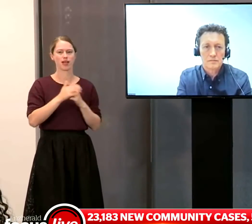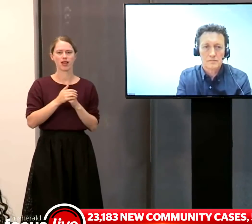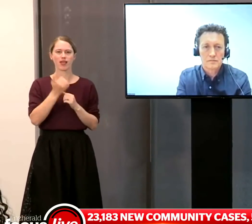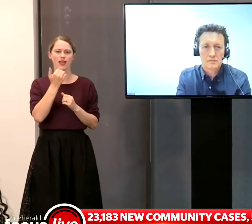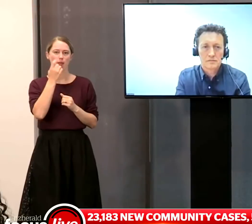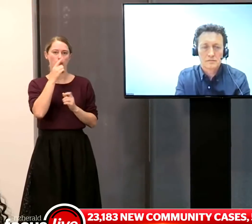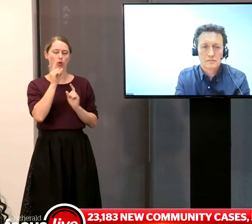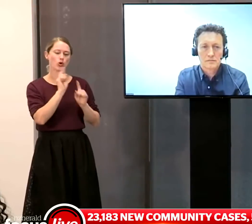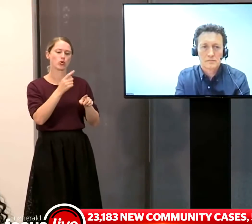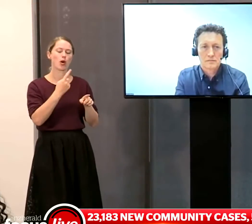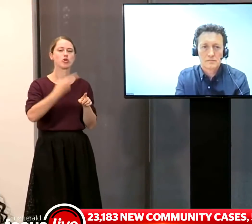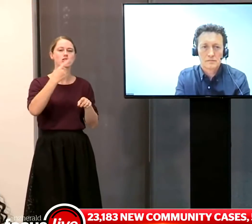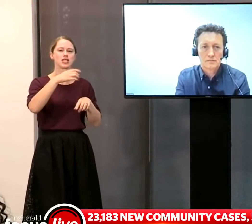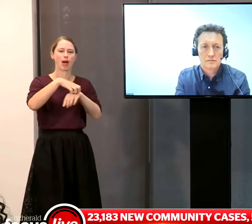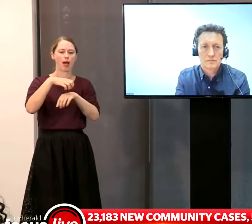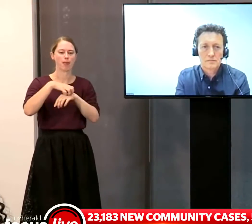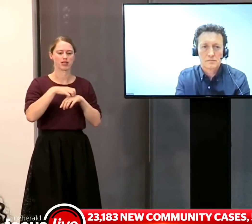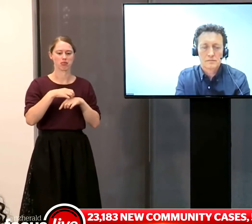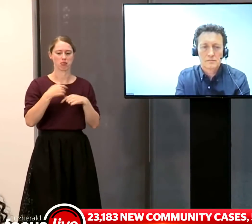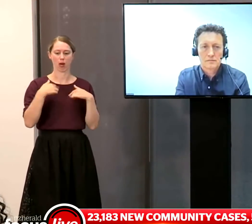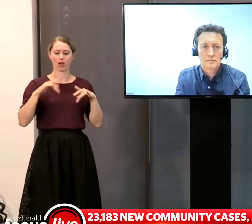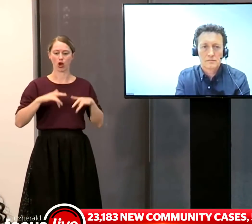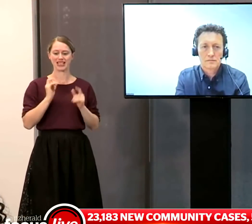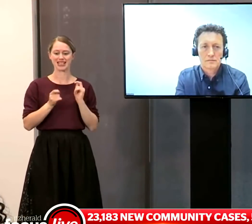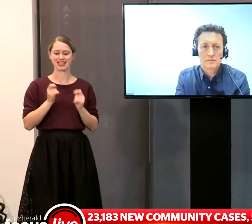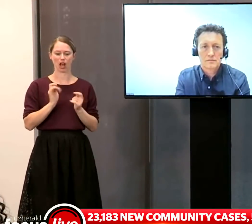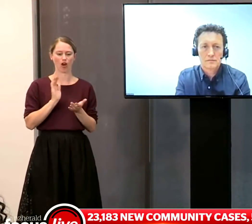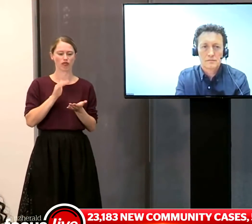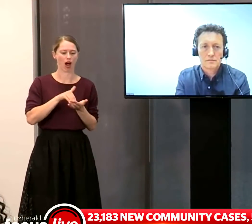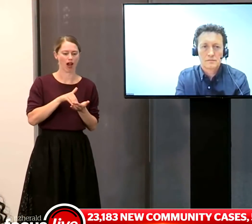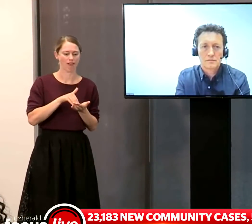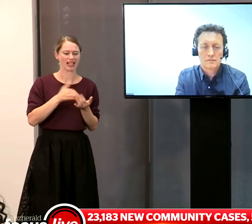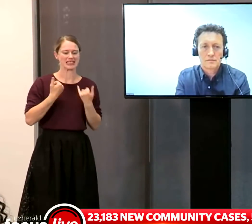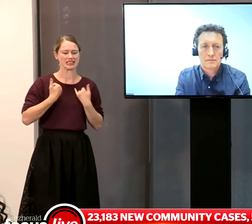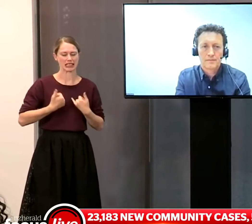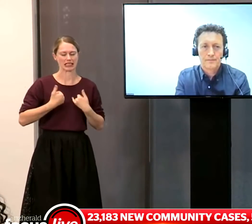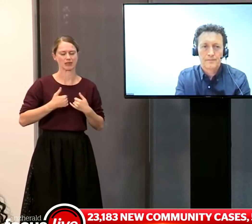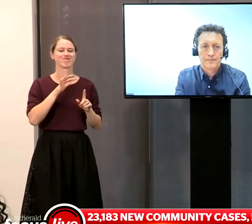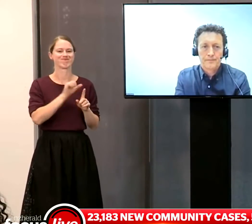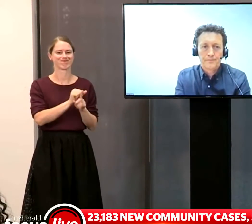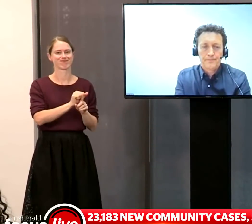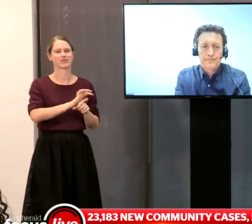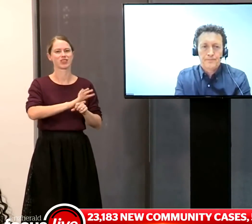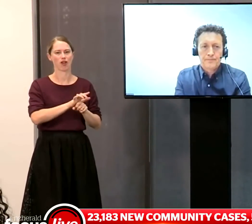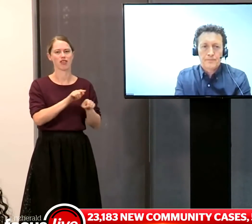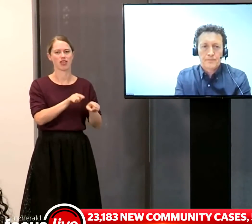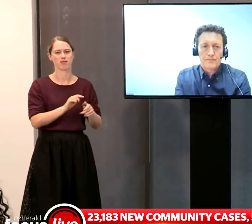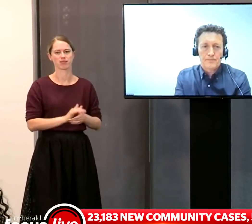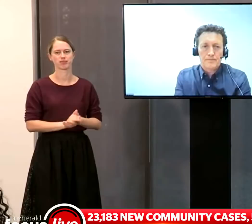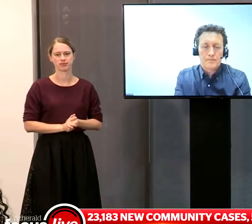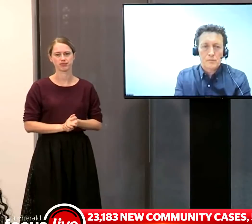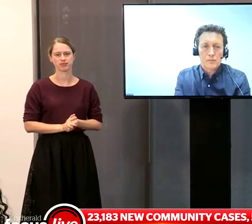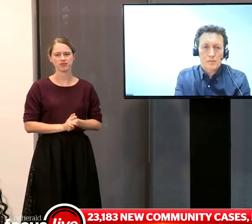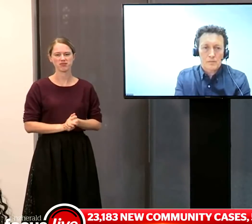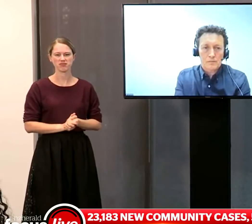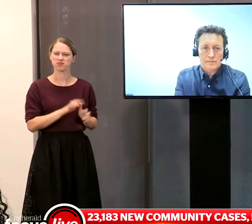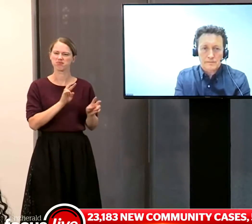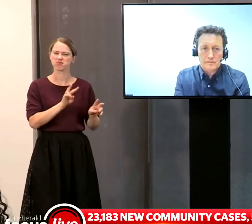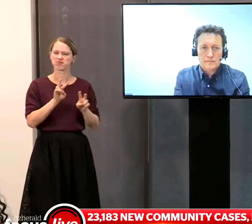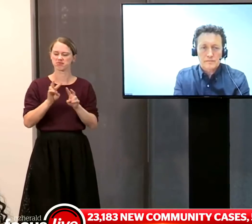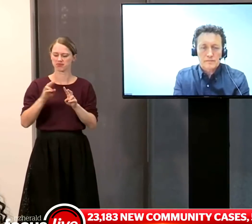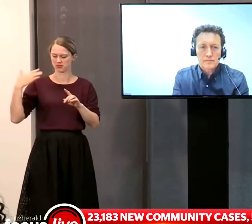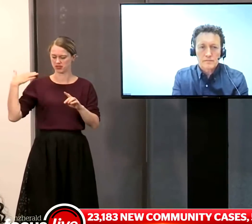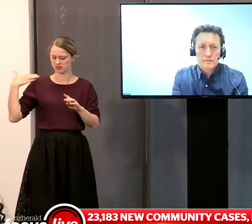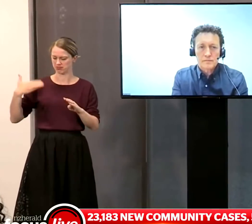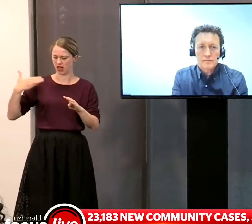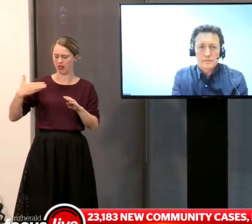turning up in emergency departments, having not been tested, but turning up unwell. And we've seen that in every outbreak